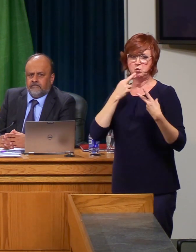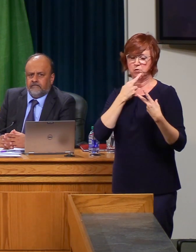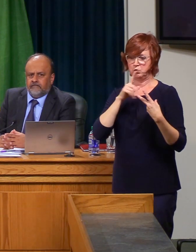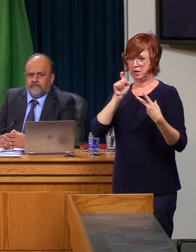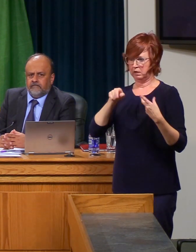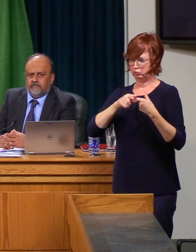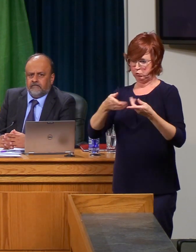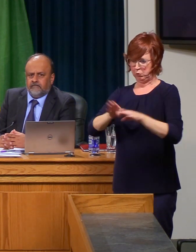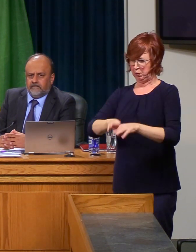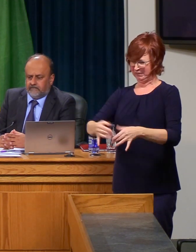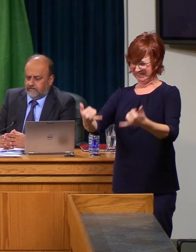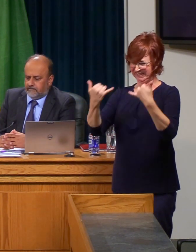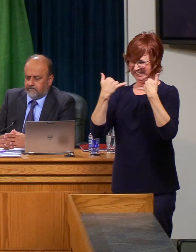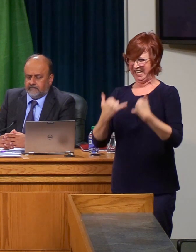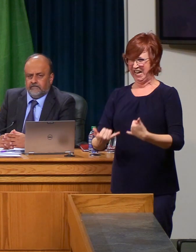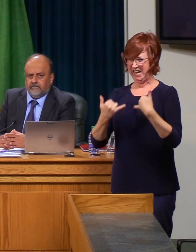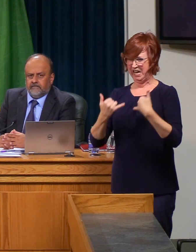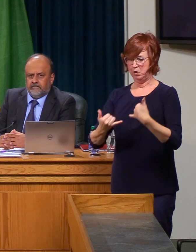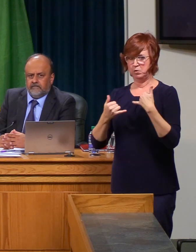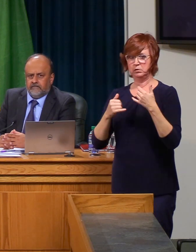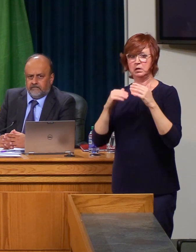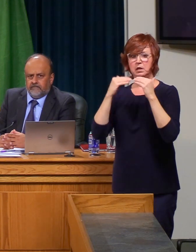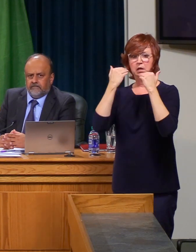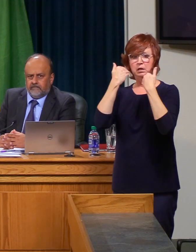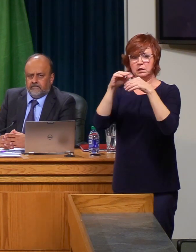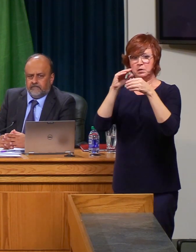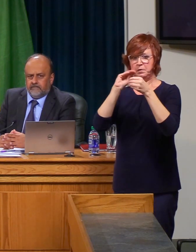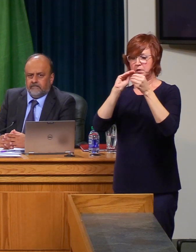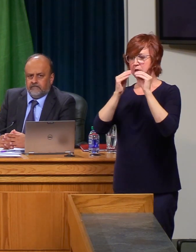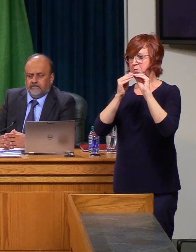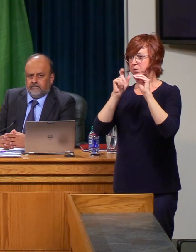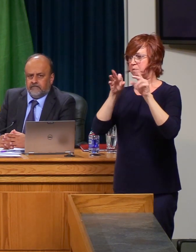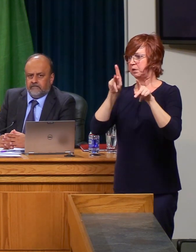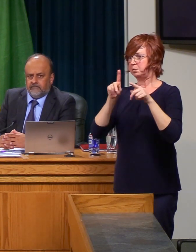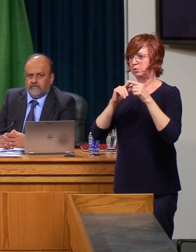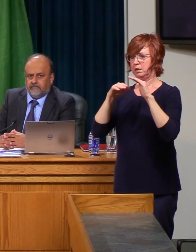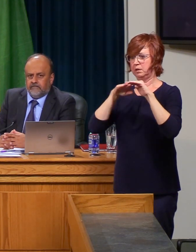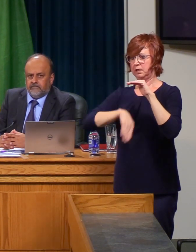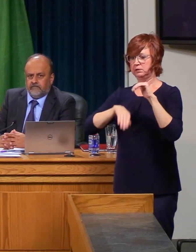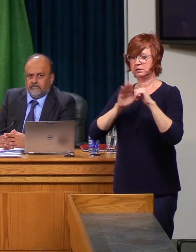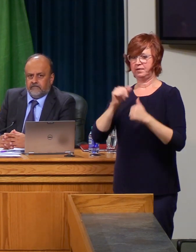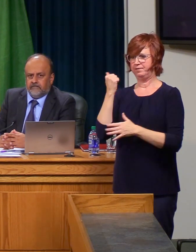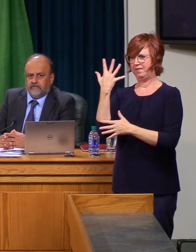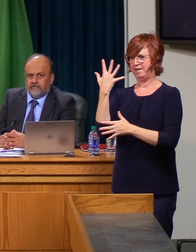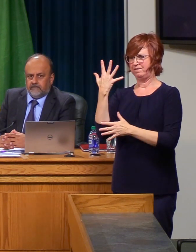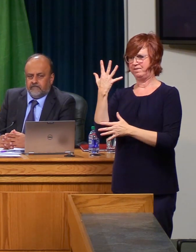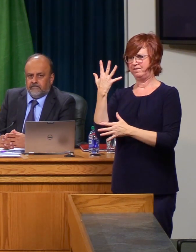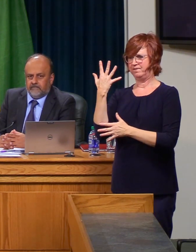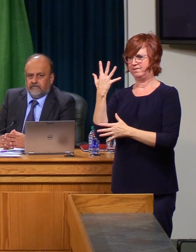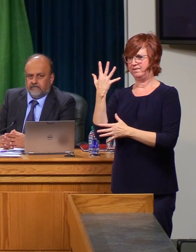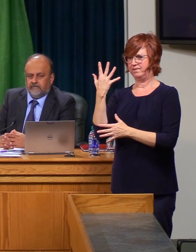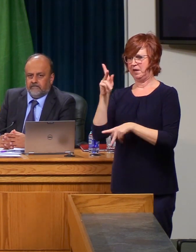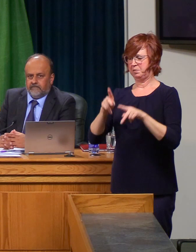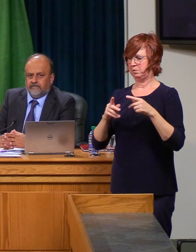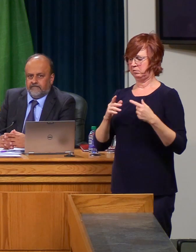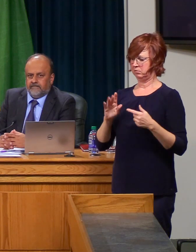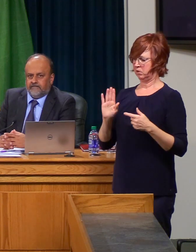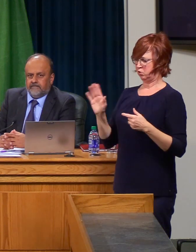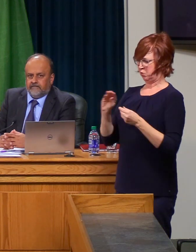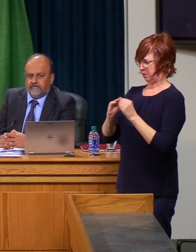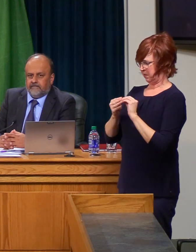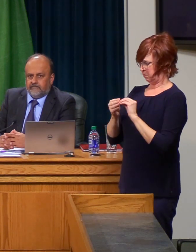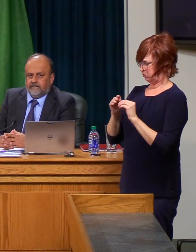immediately and limiting public gatherings to no more than 5 people. Your numbers are different now.